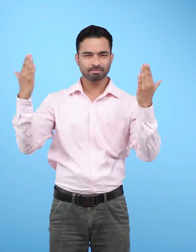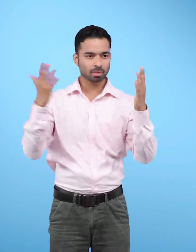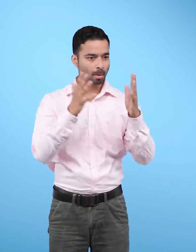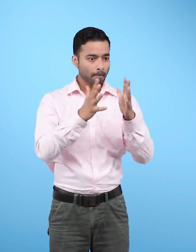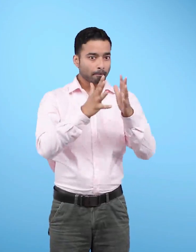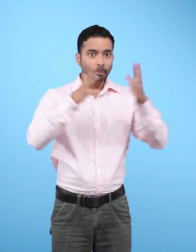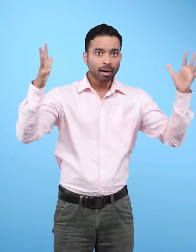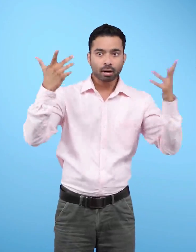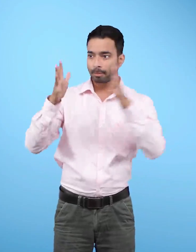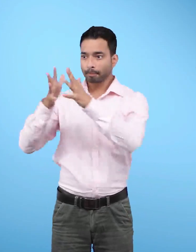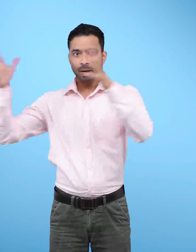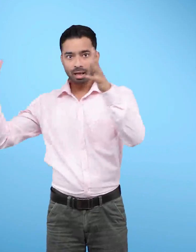A.